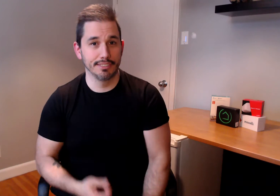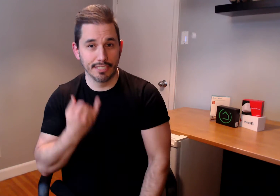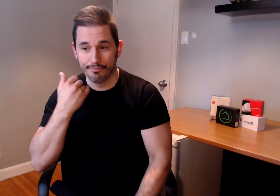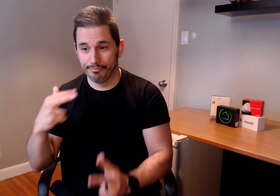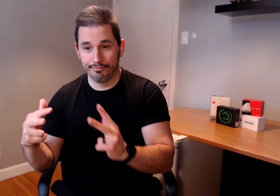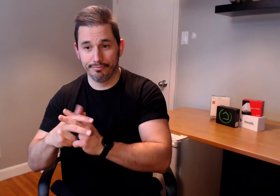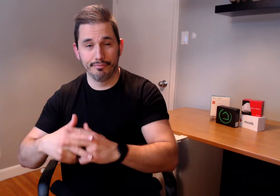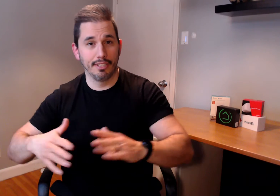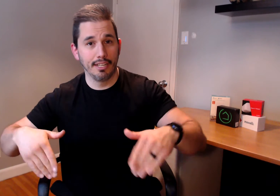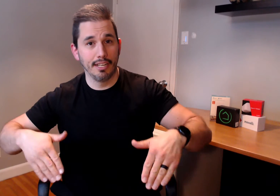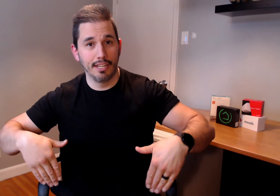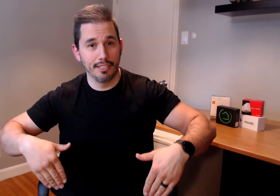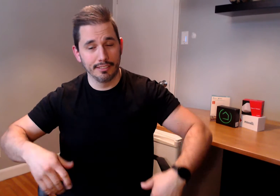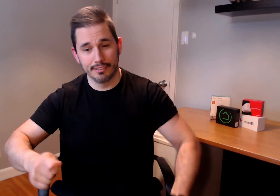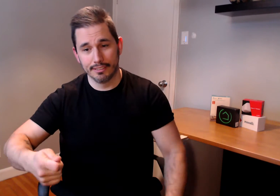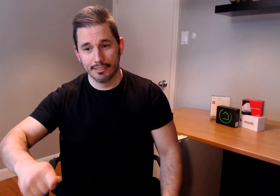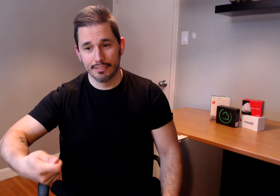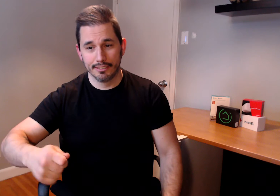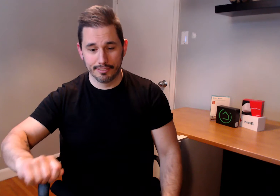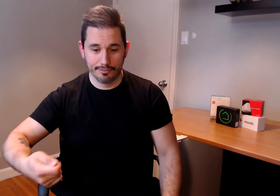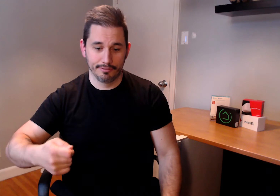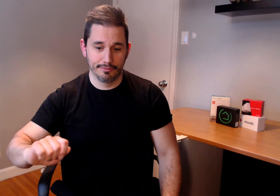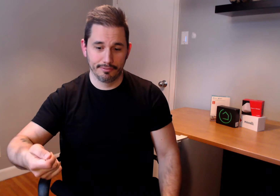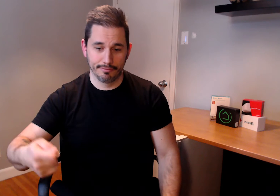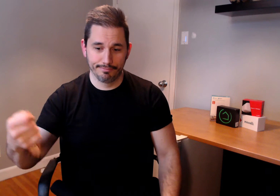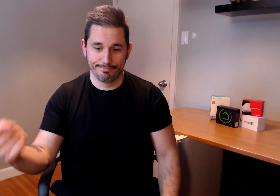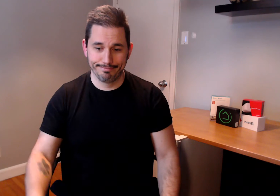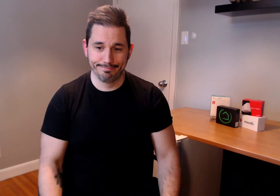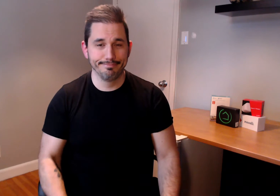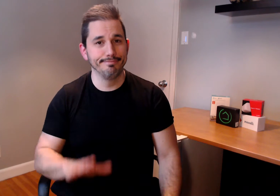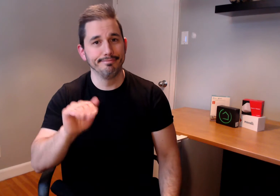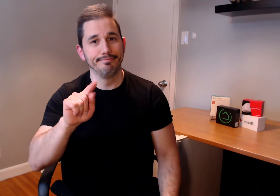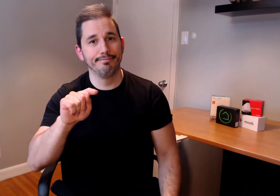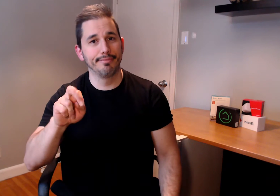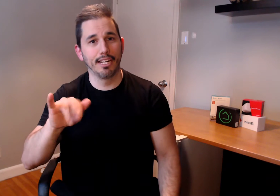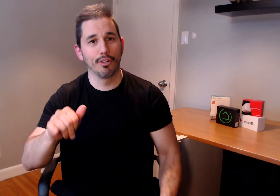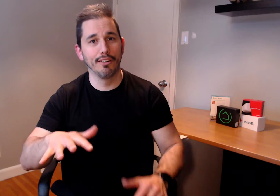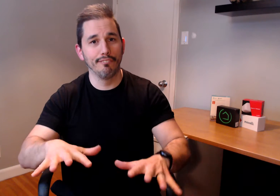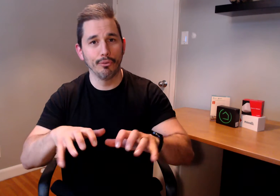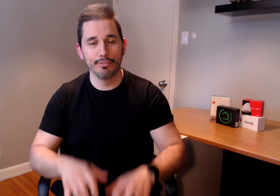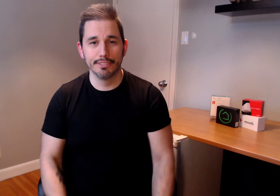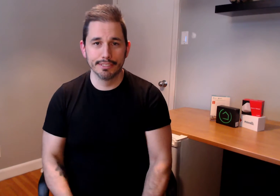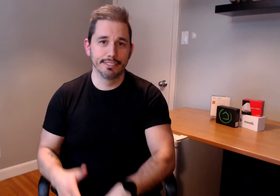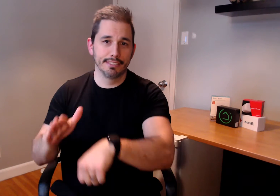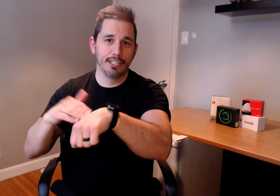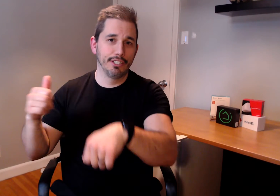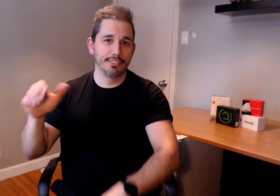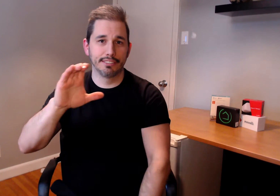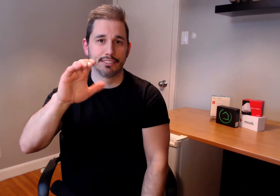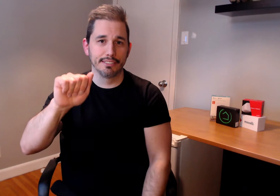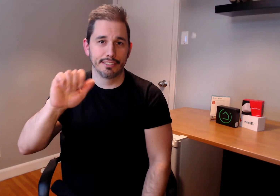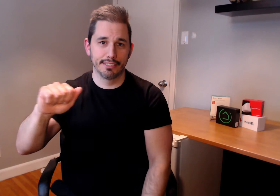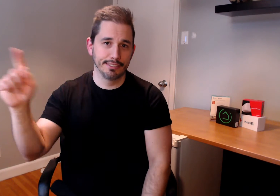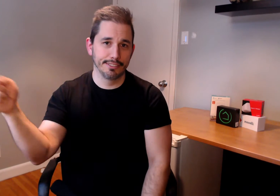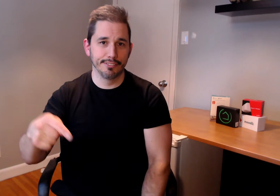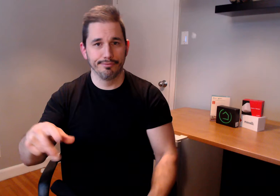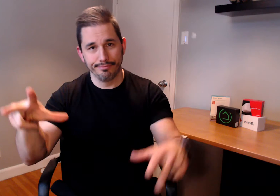we're able to start it. If we've forgotten to plug it in and we try to go and crank the engine, it won't turn on, and we'll have to